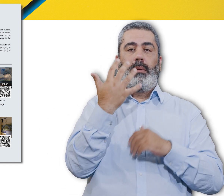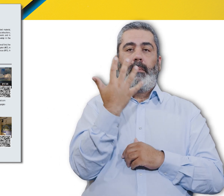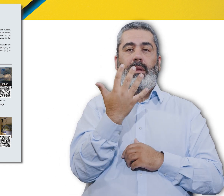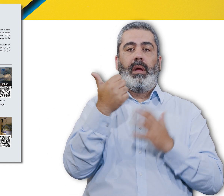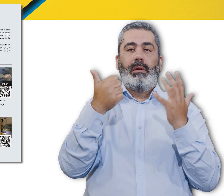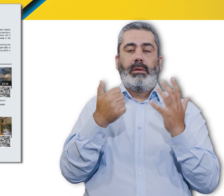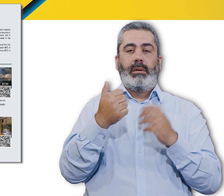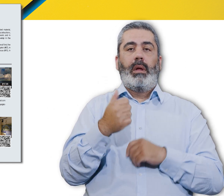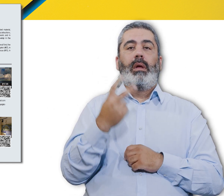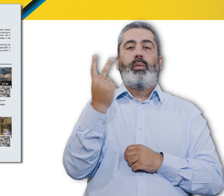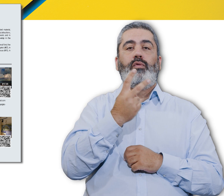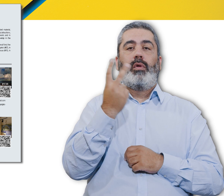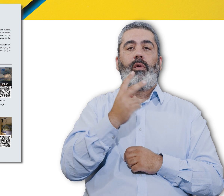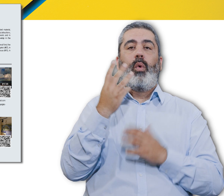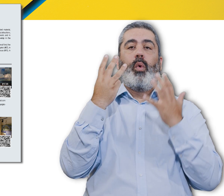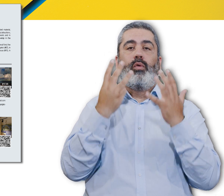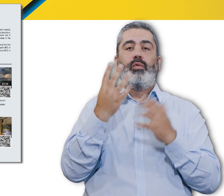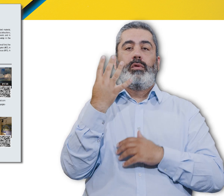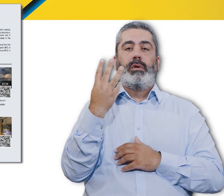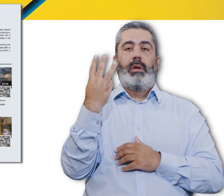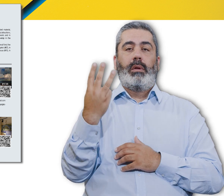42,720. Email